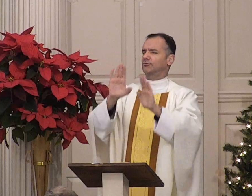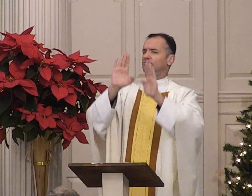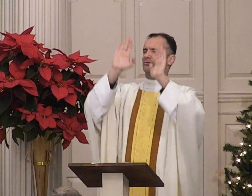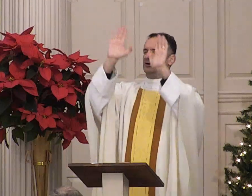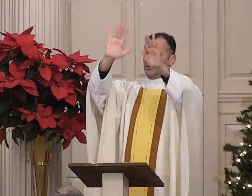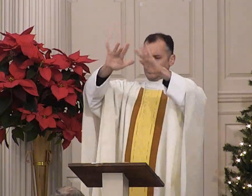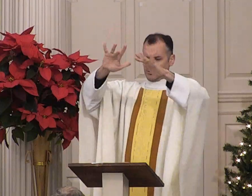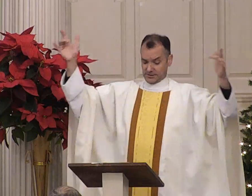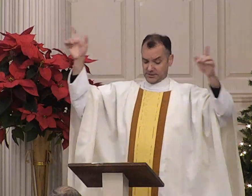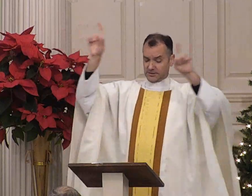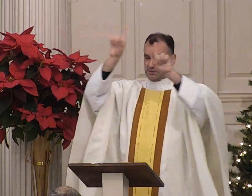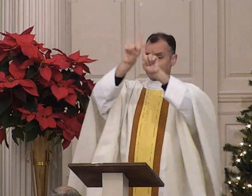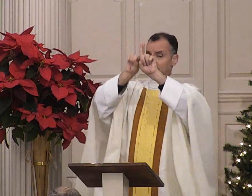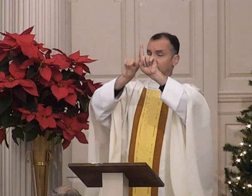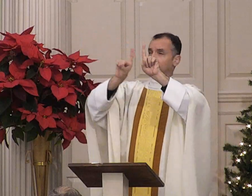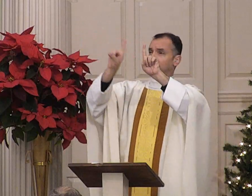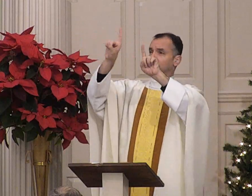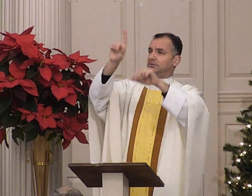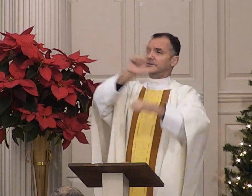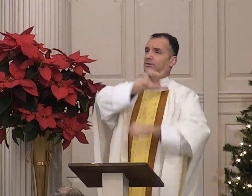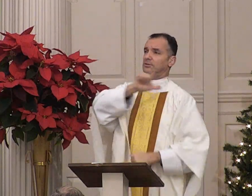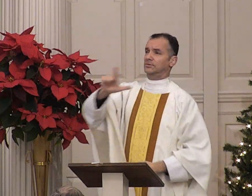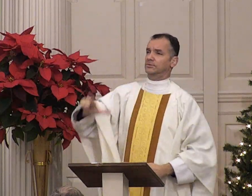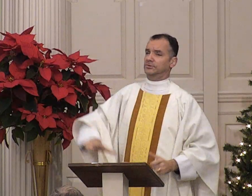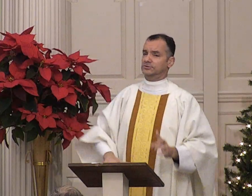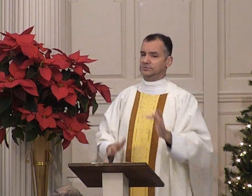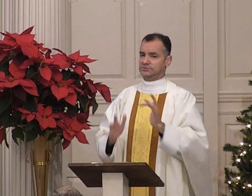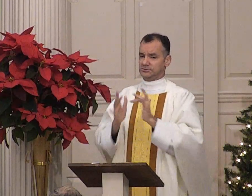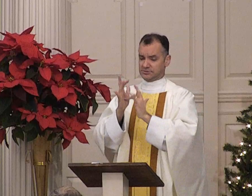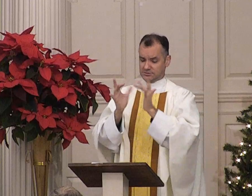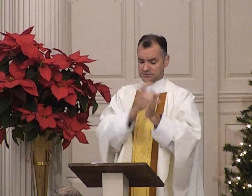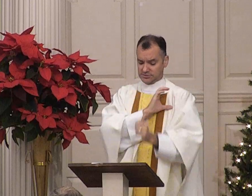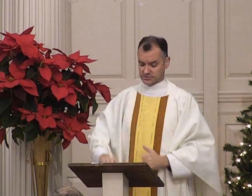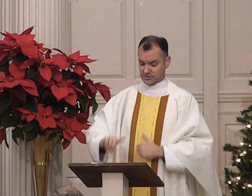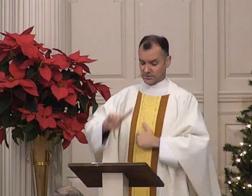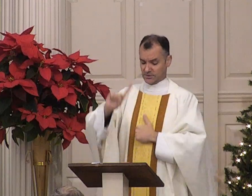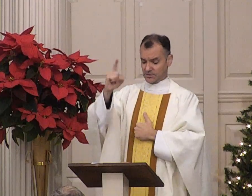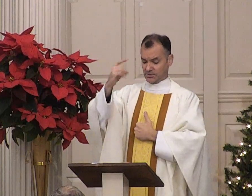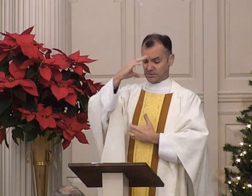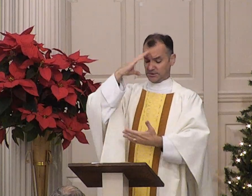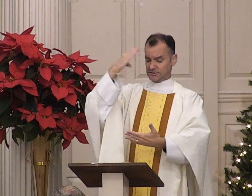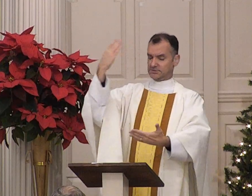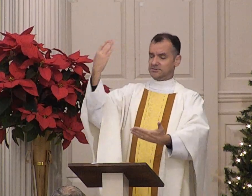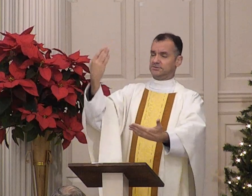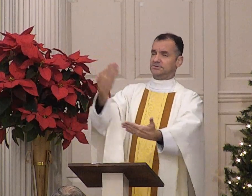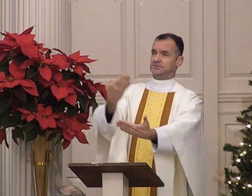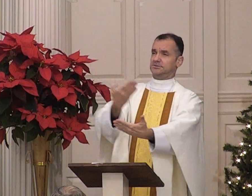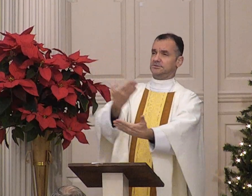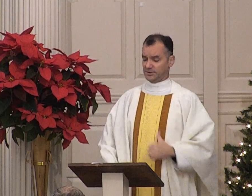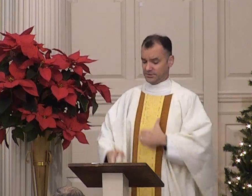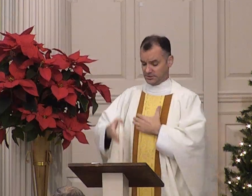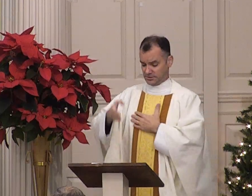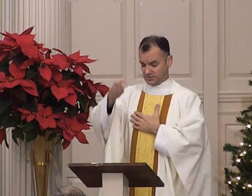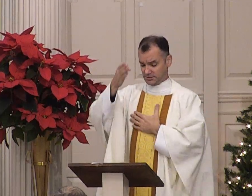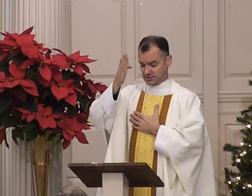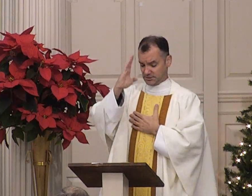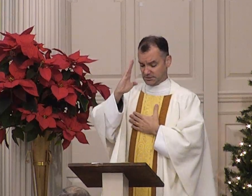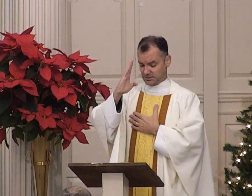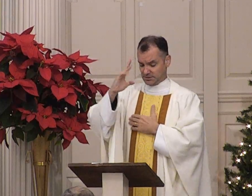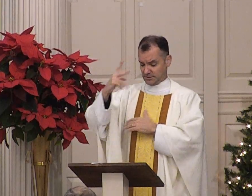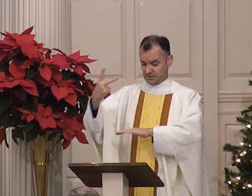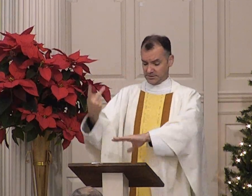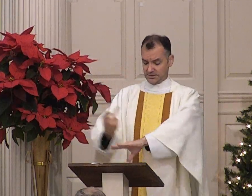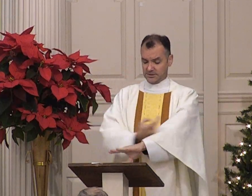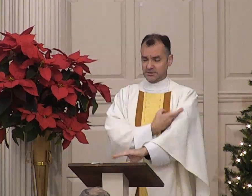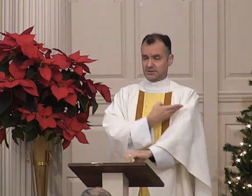God, Lamb of God, Son of the Father, you take away the sins of the world, have mercy on us. You take